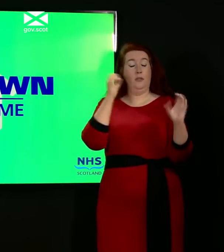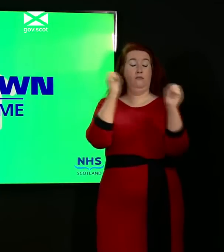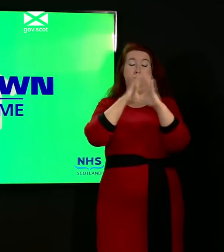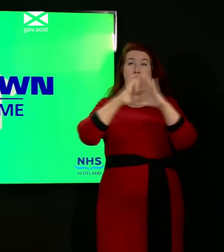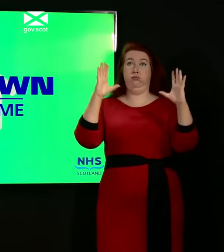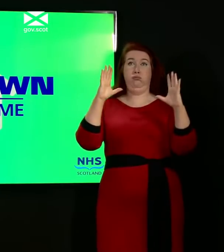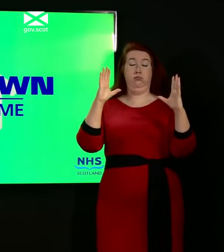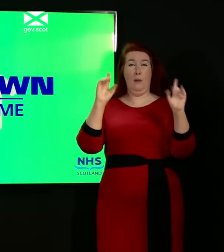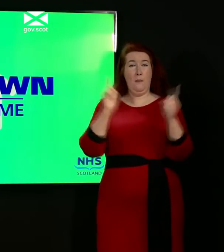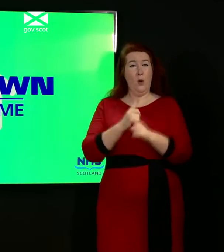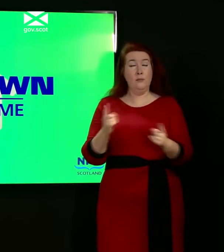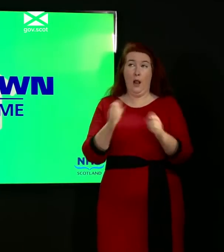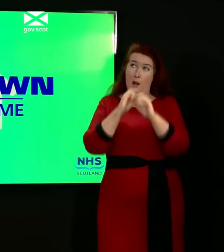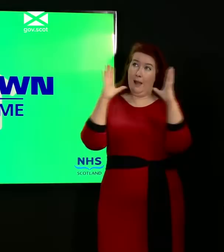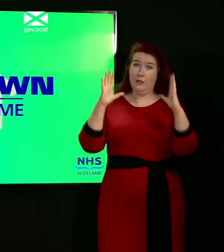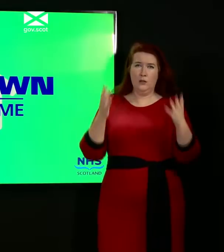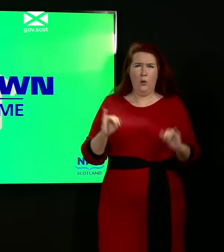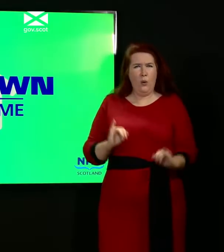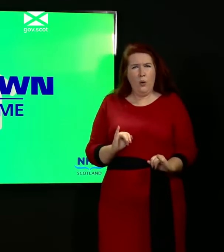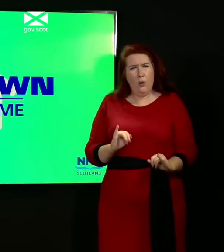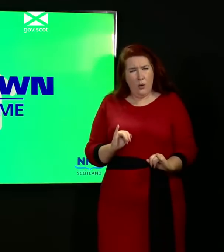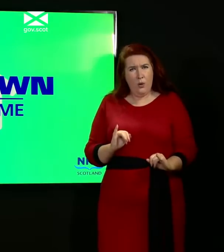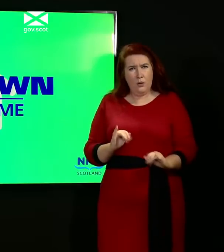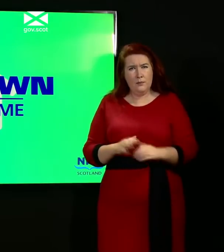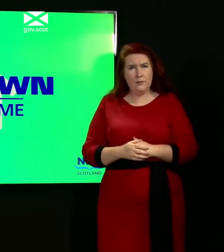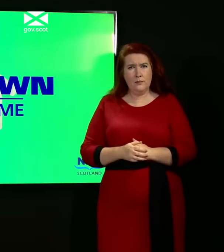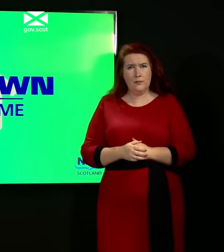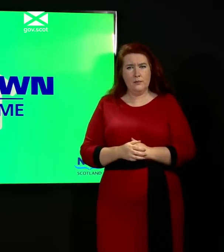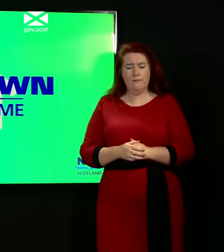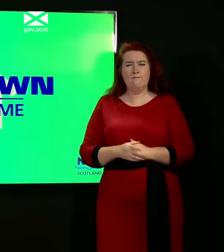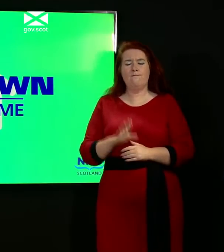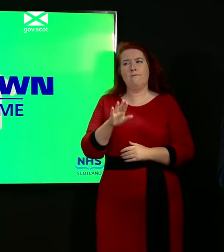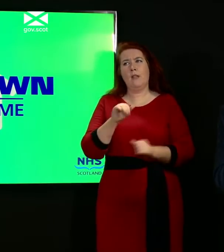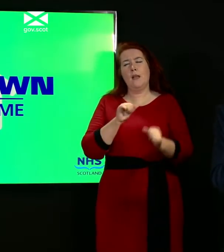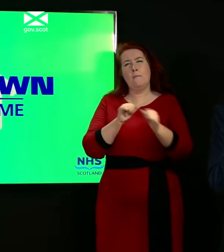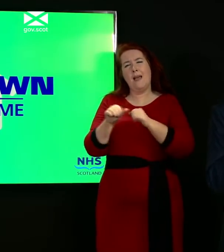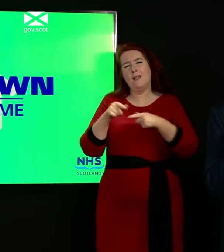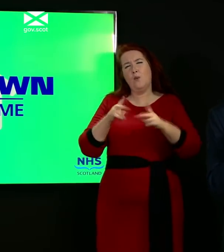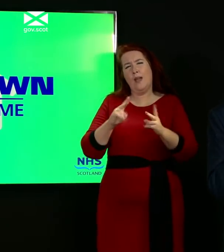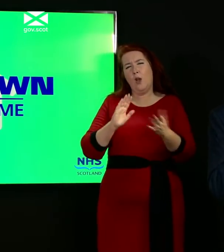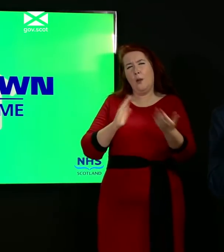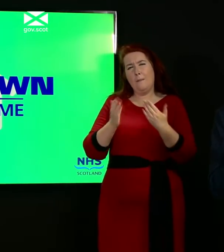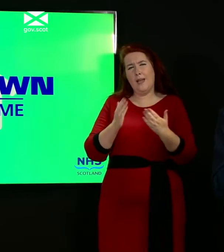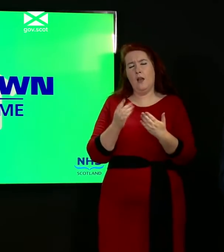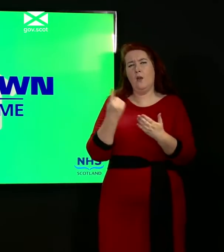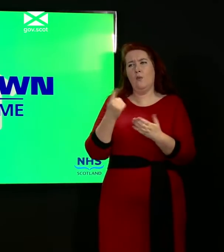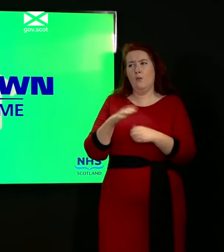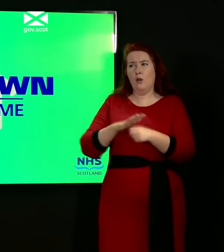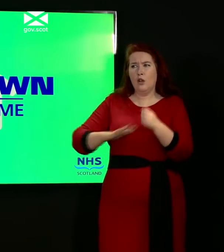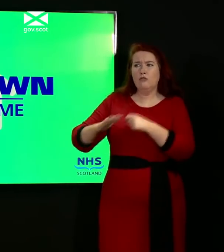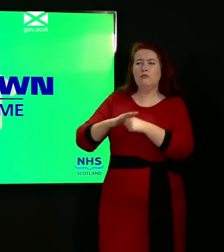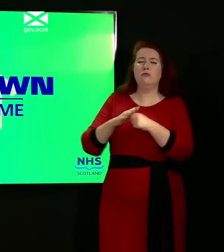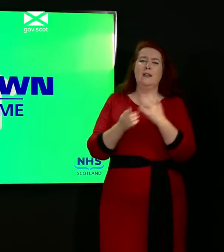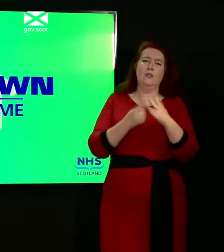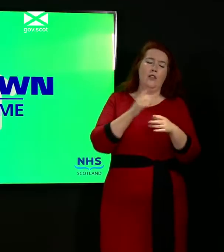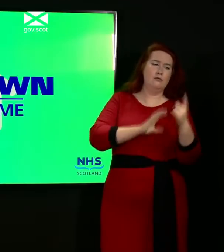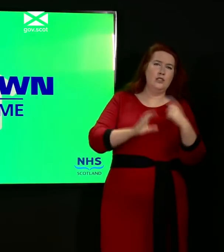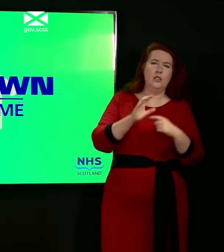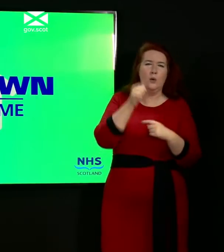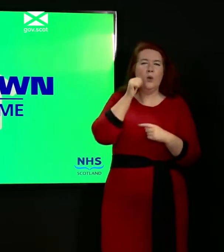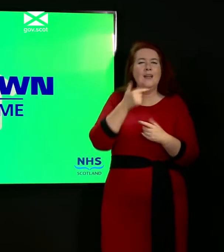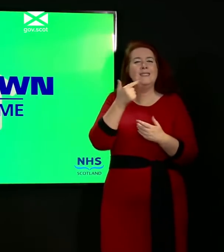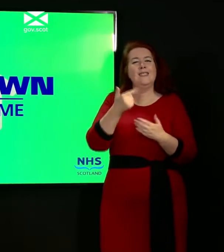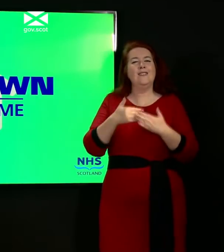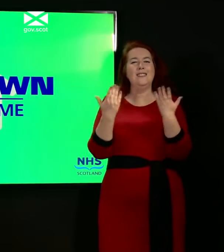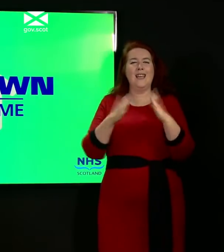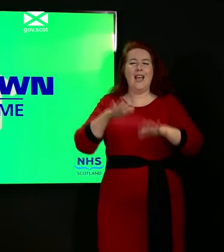and unimaginable. The best way of comparing country with country, region with region, is, as you all know, the 7-day